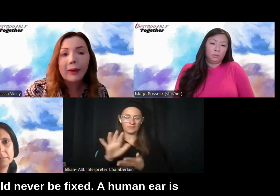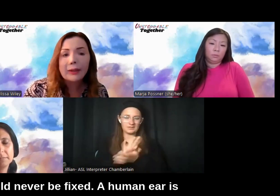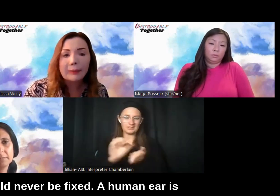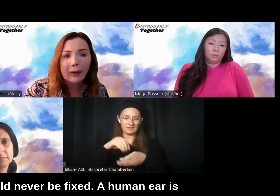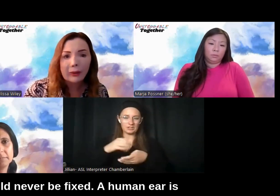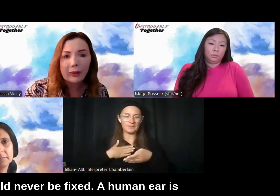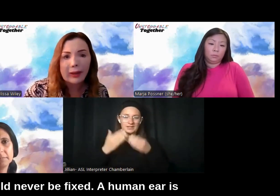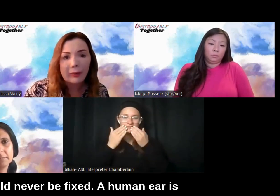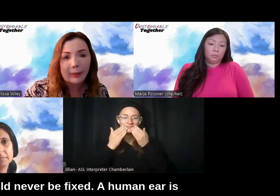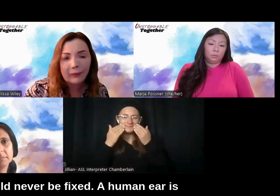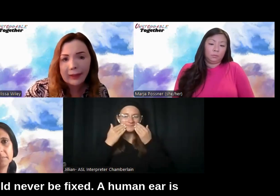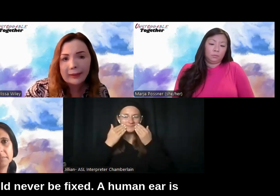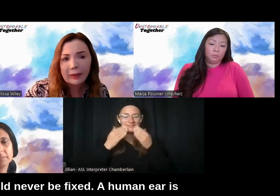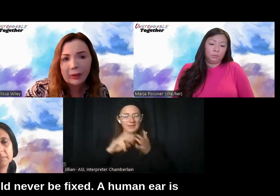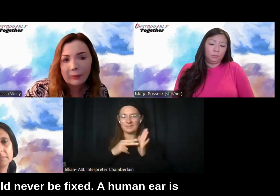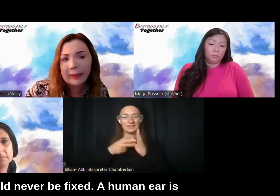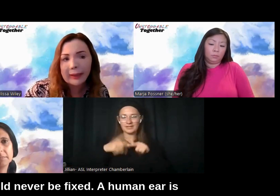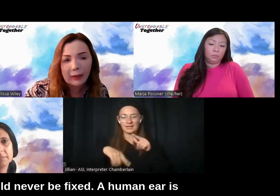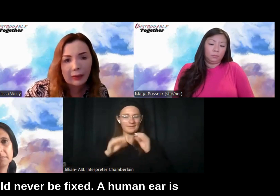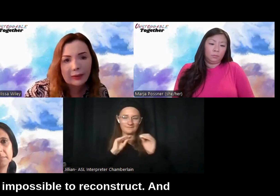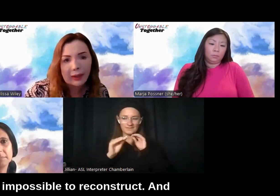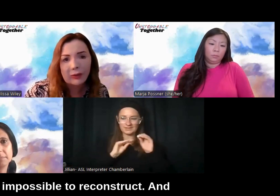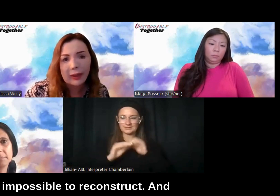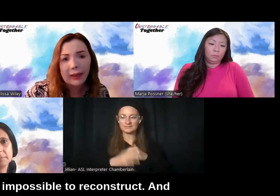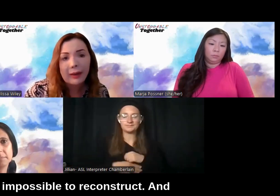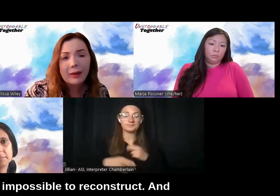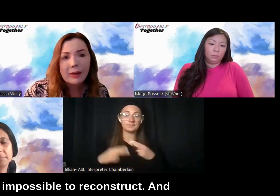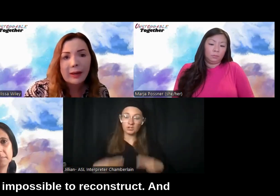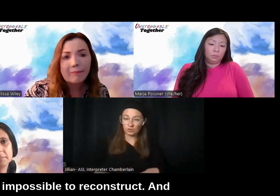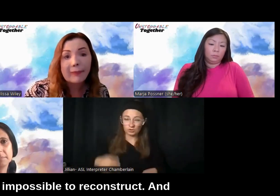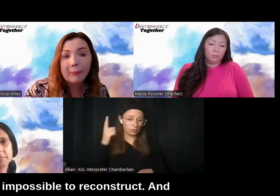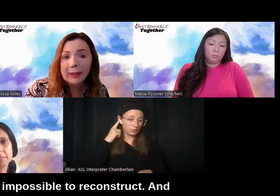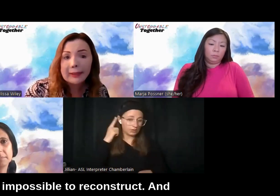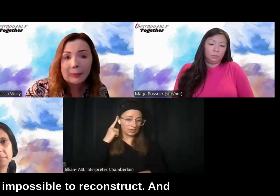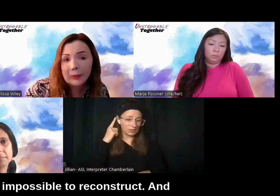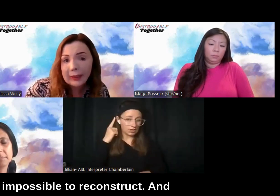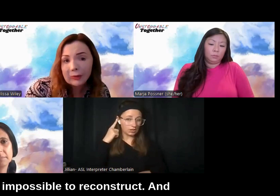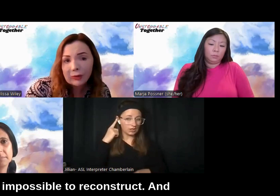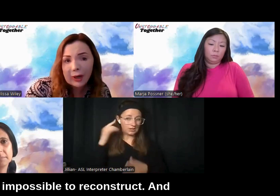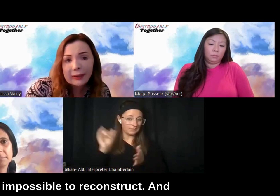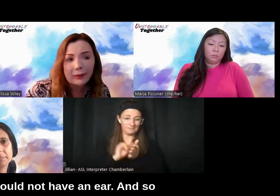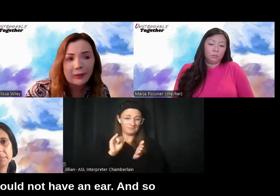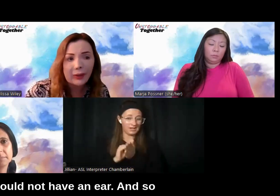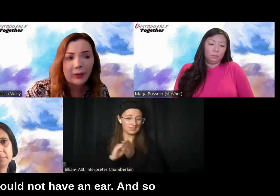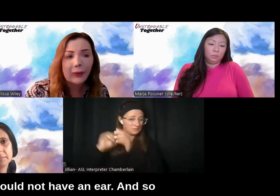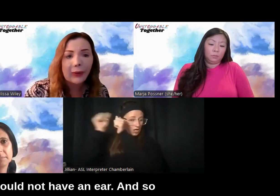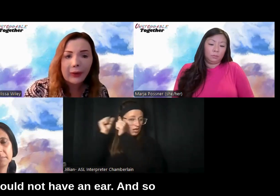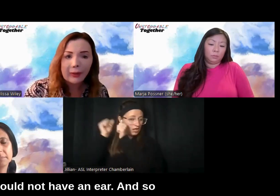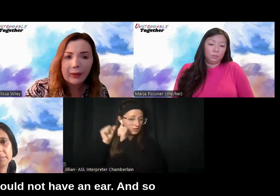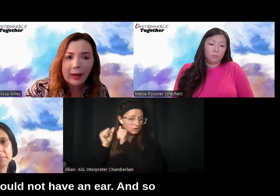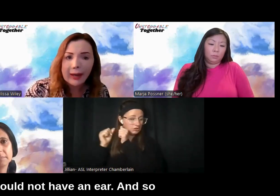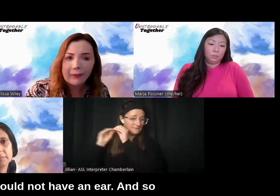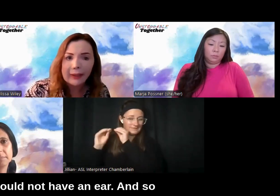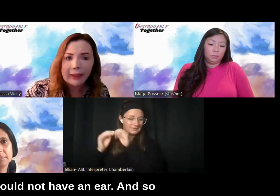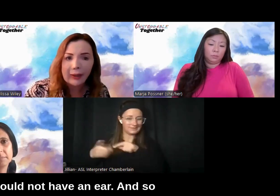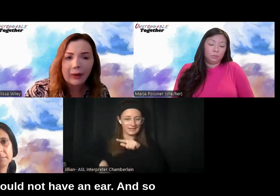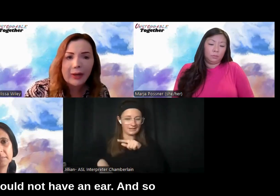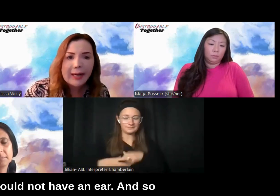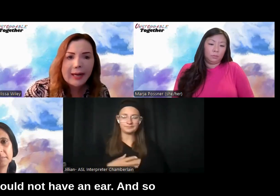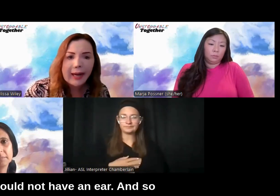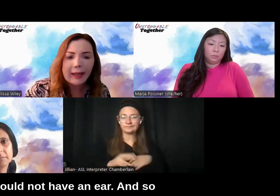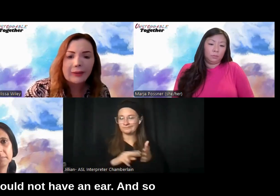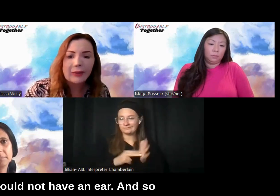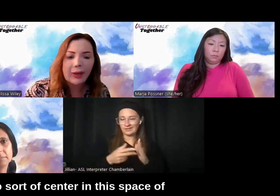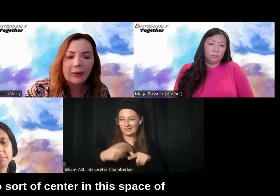my smile could never be fixed. A human ear is actually impossible to reconstruct, and so I could not have an